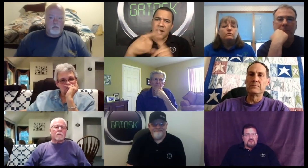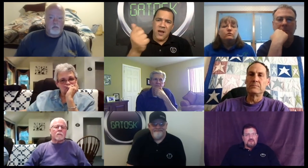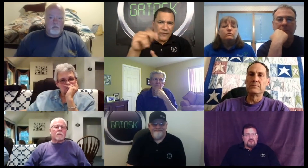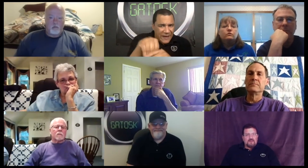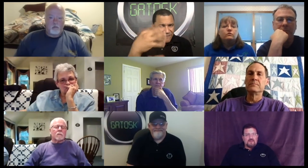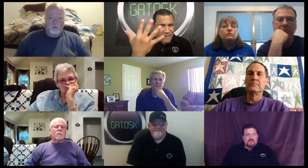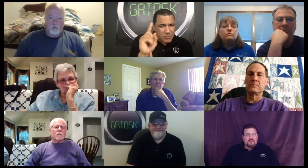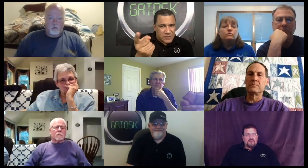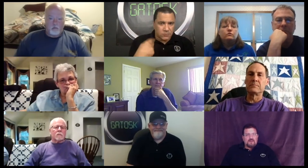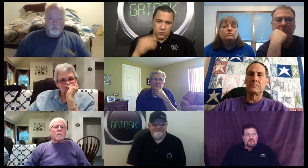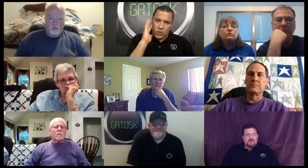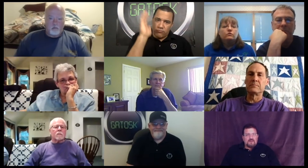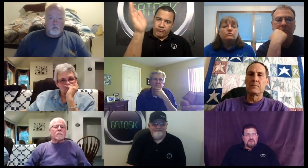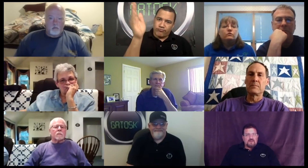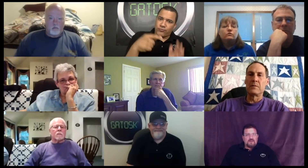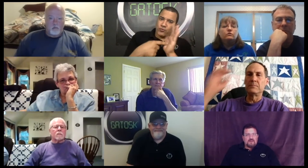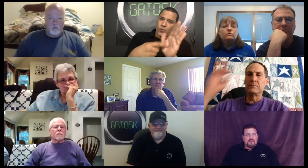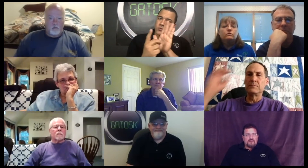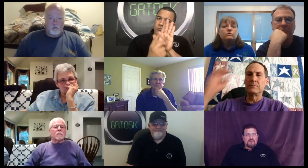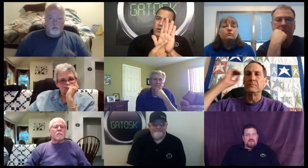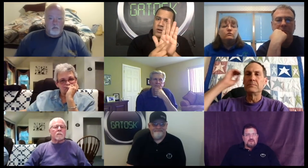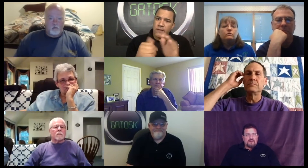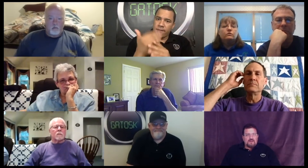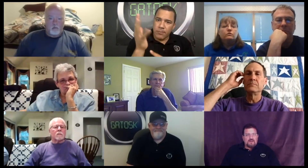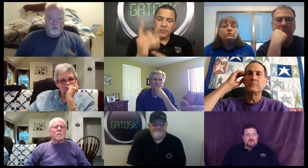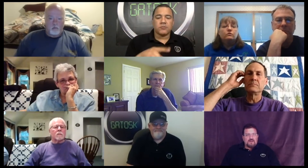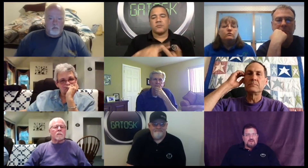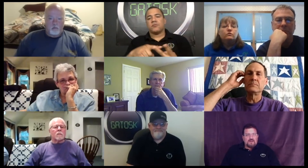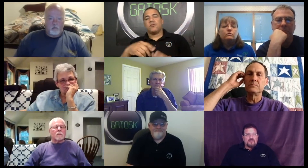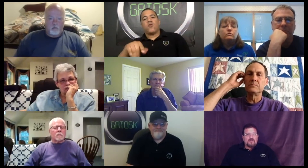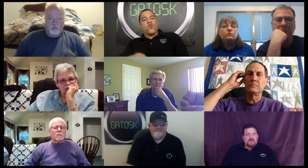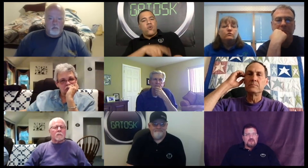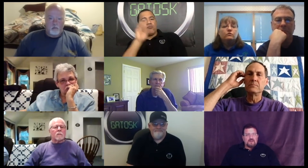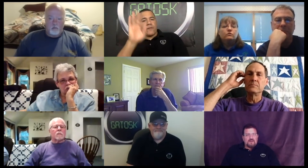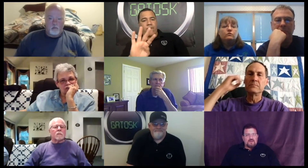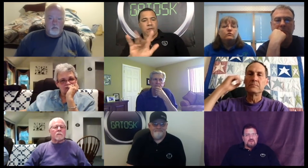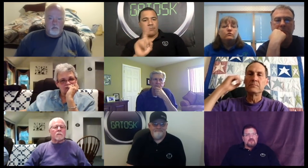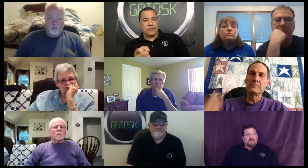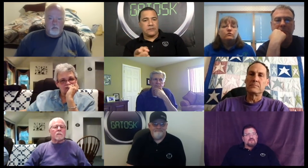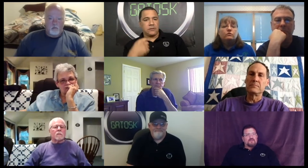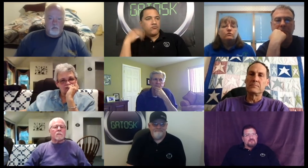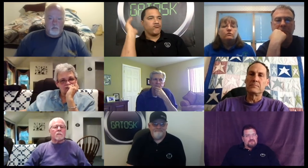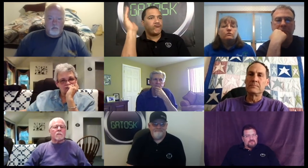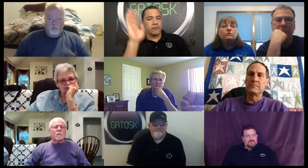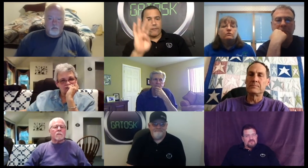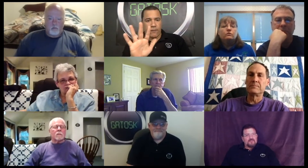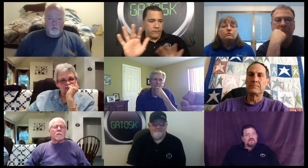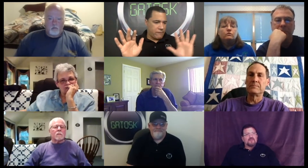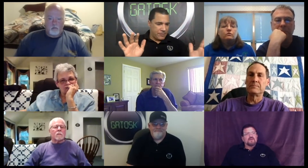for a 5-minute talk, how we talk about Gatos within 5 minutes, I'm going to show you how we do this. And there's a long presentation for 45